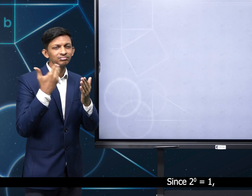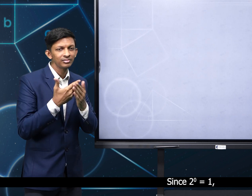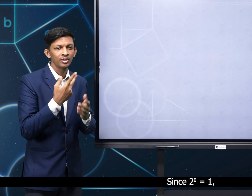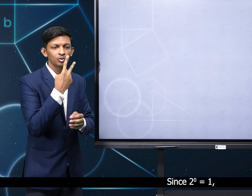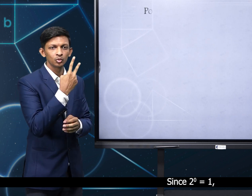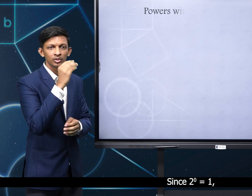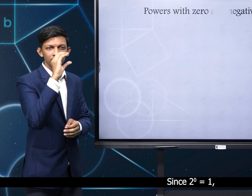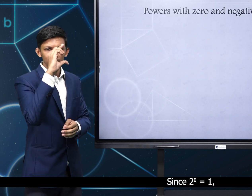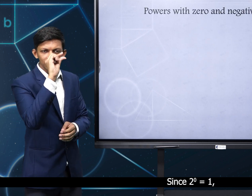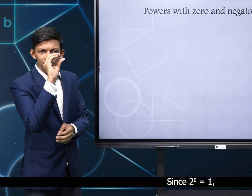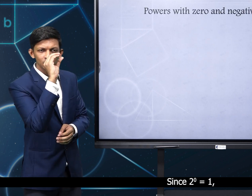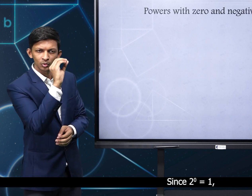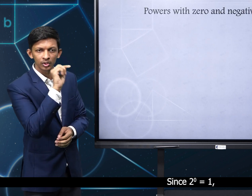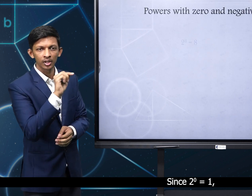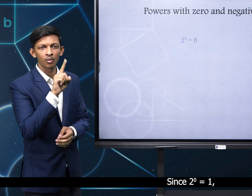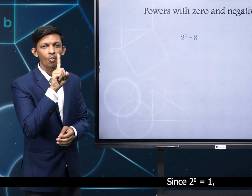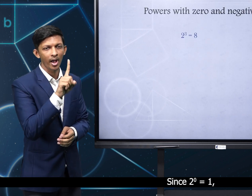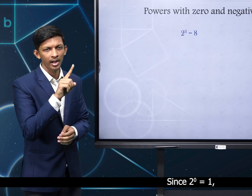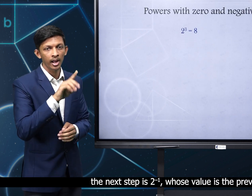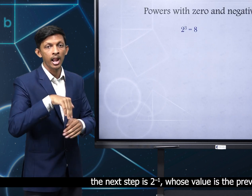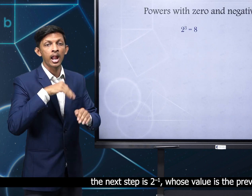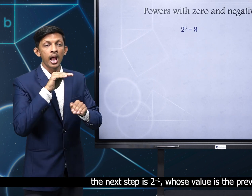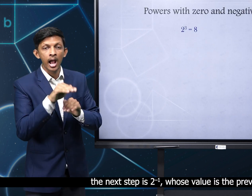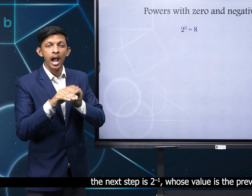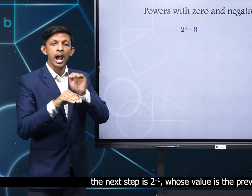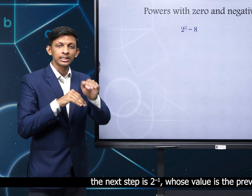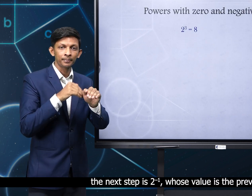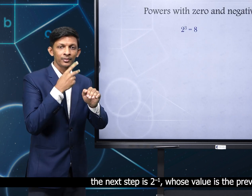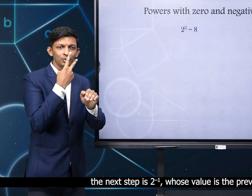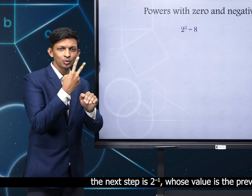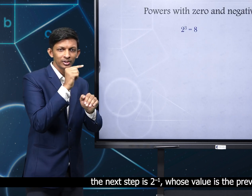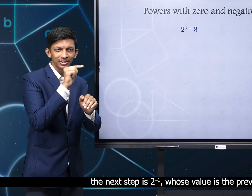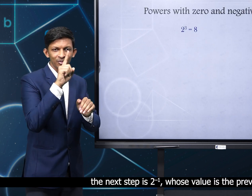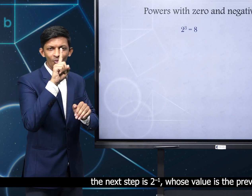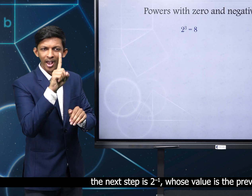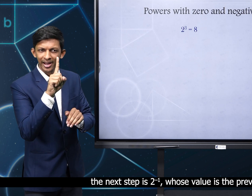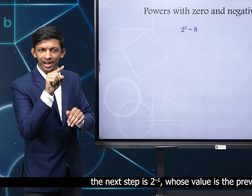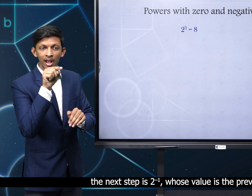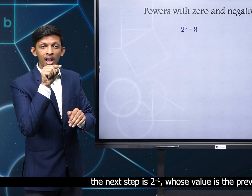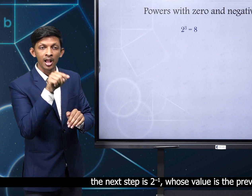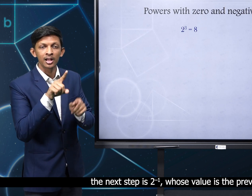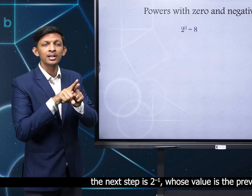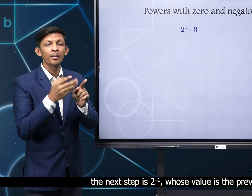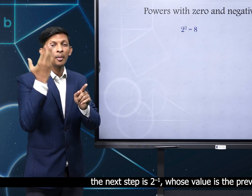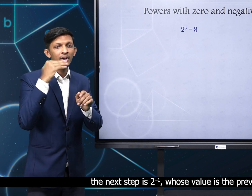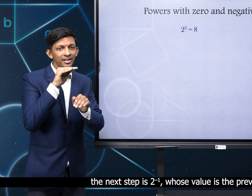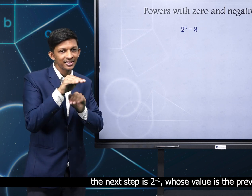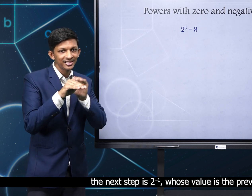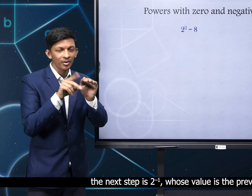Since 2 to the power of 0 is equal to 1, the next step is 2 to the power of minus 1 whose value is a previous